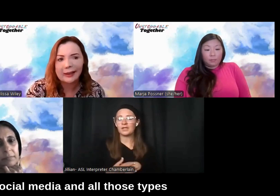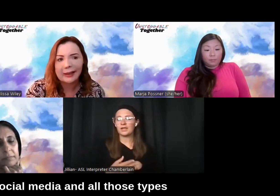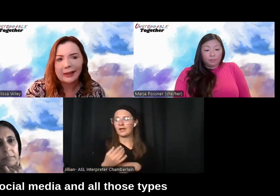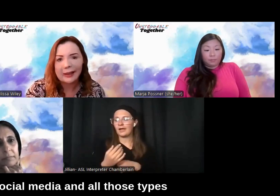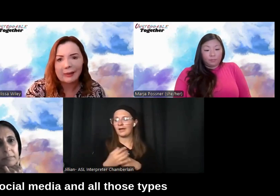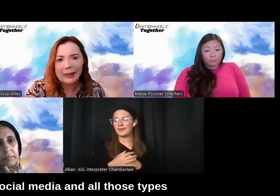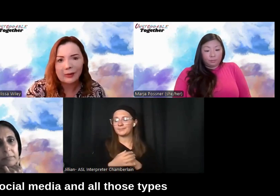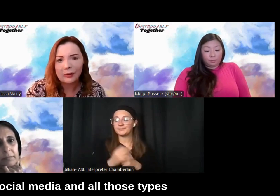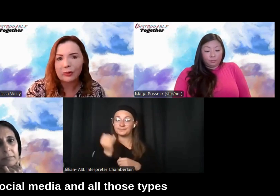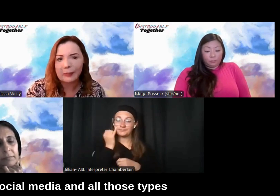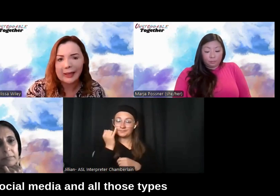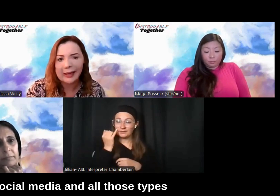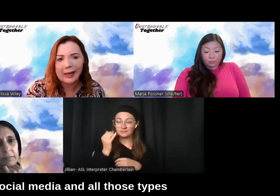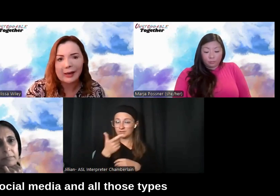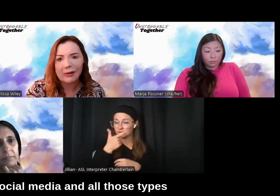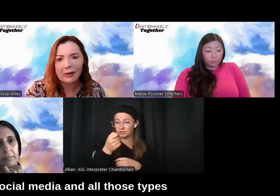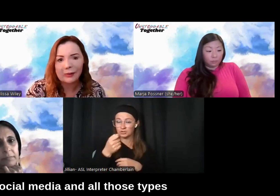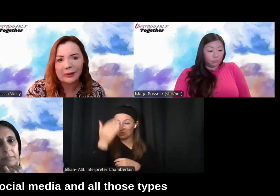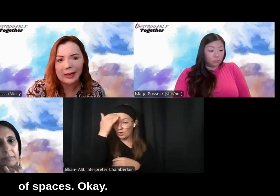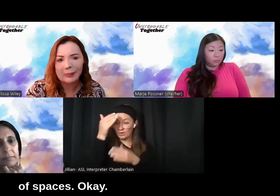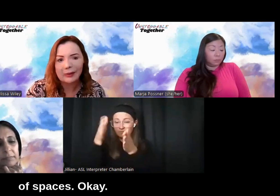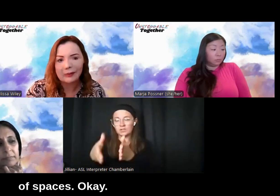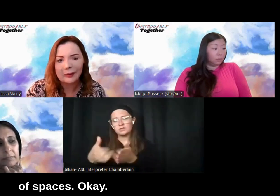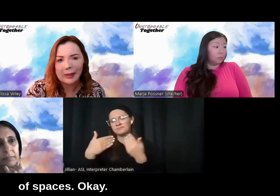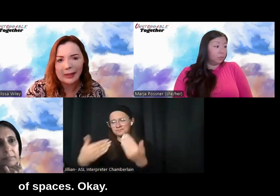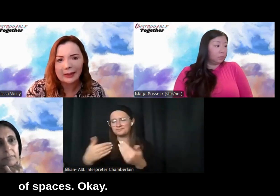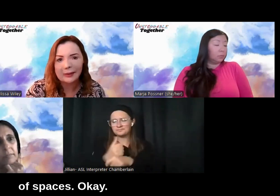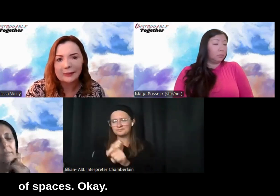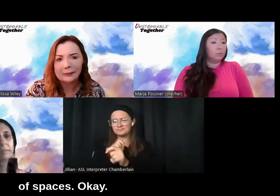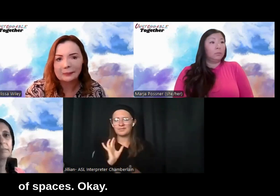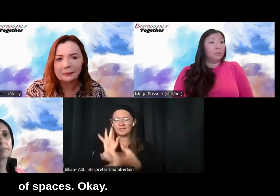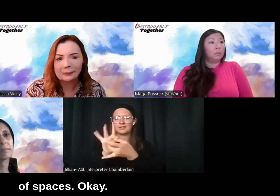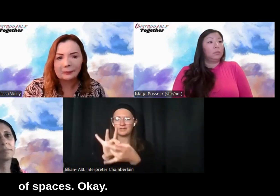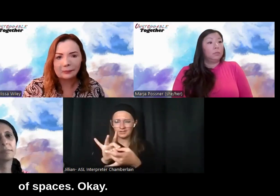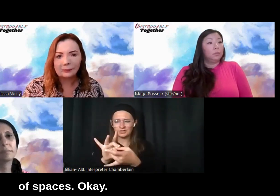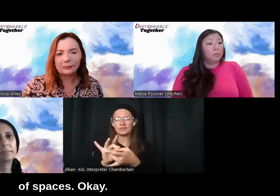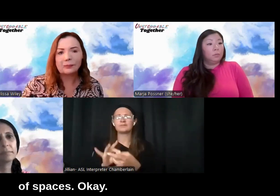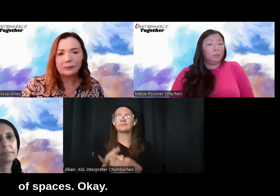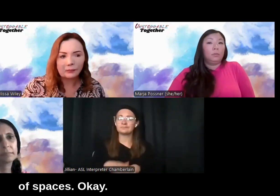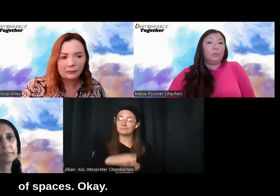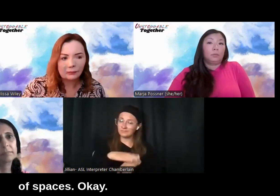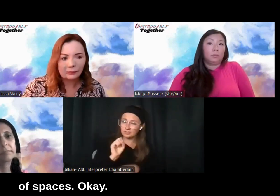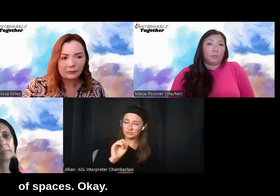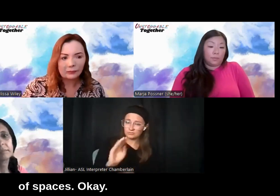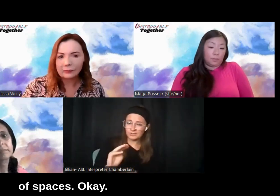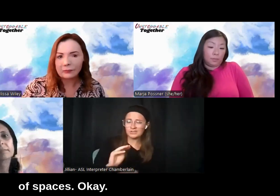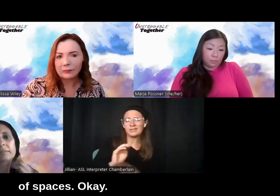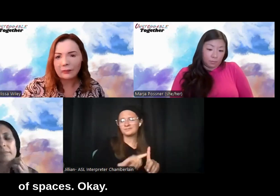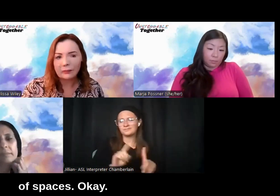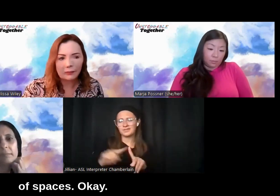and be on social media and all those types of spaces.